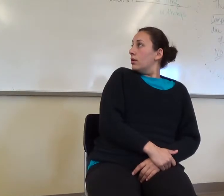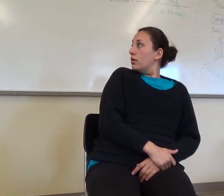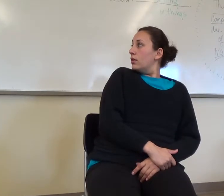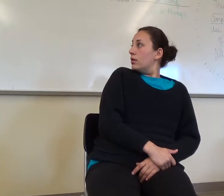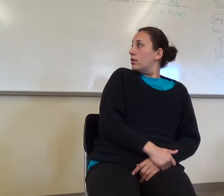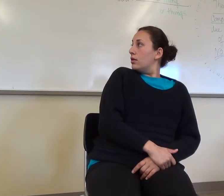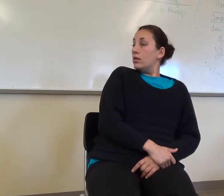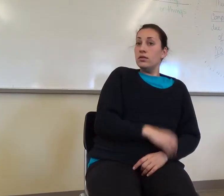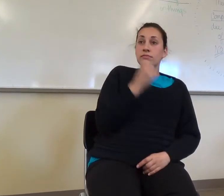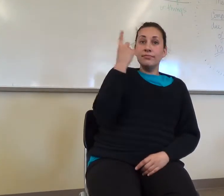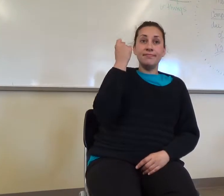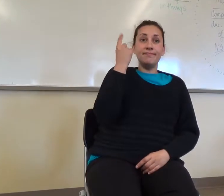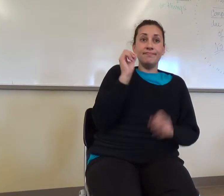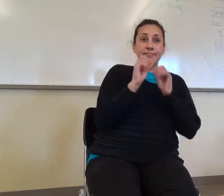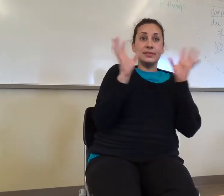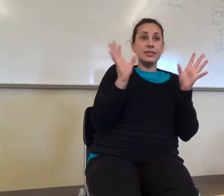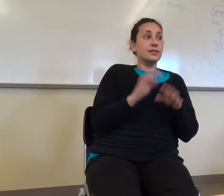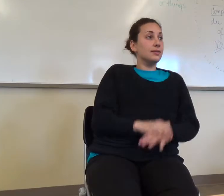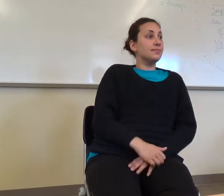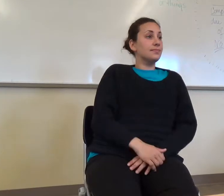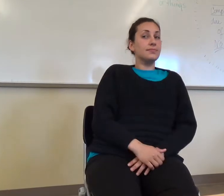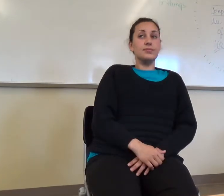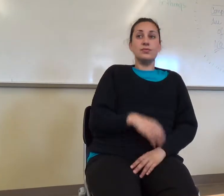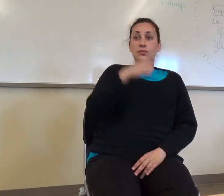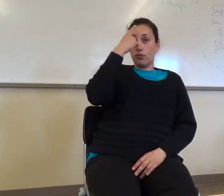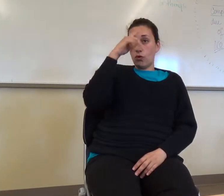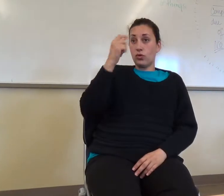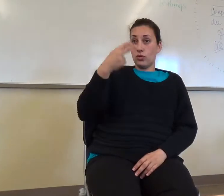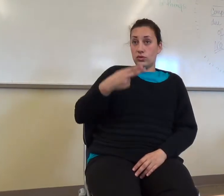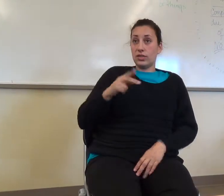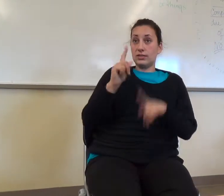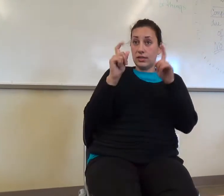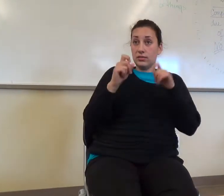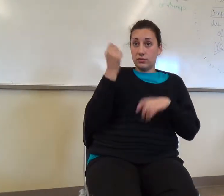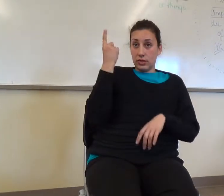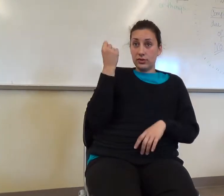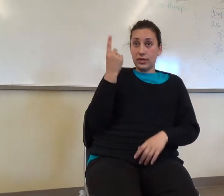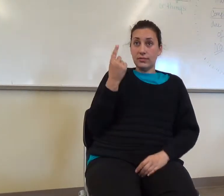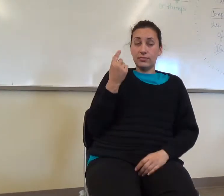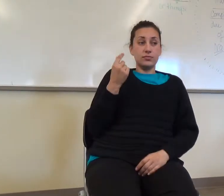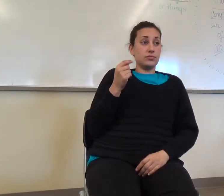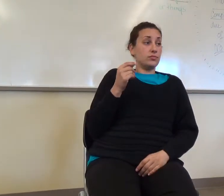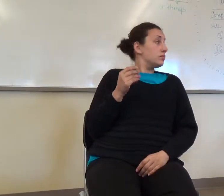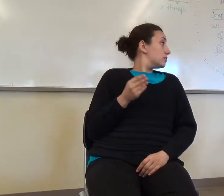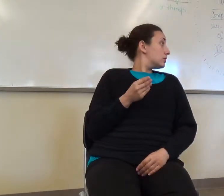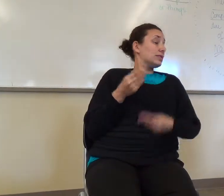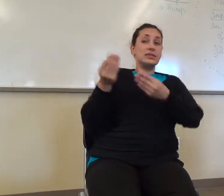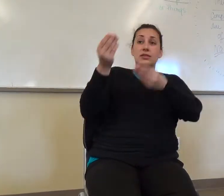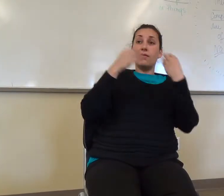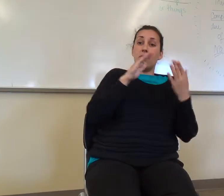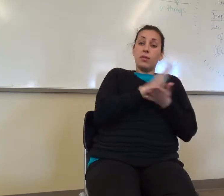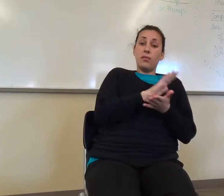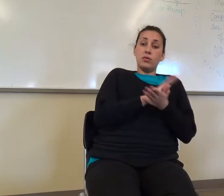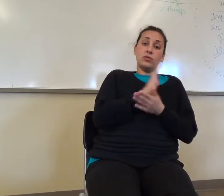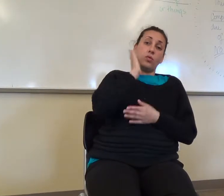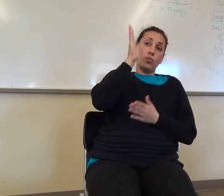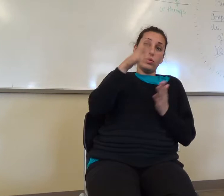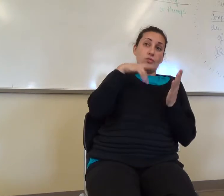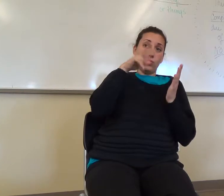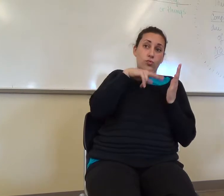Does that make sense for Thursday? Turn these in. I will look at them, however much you got done, I will